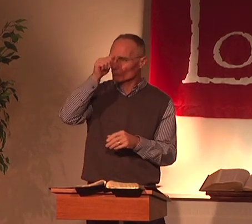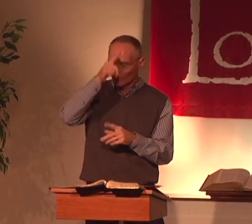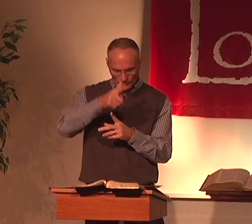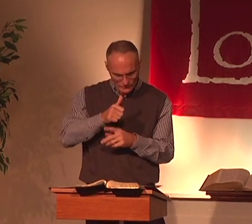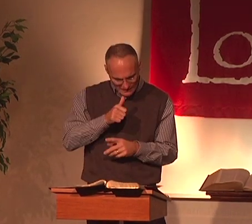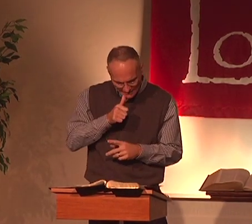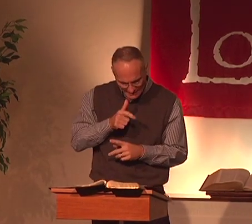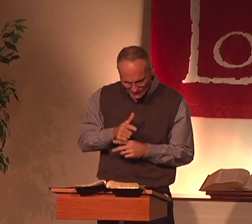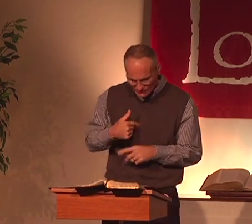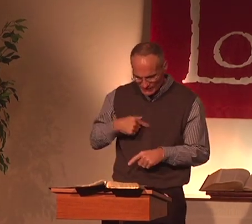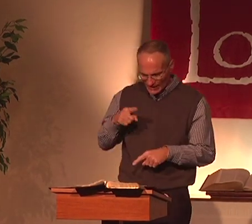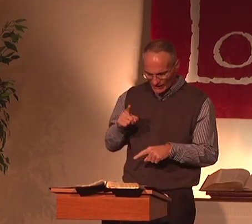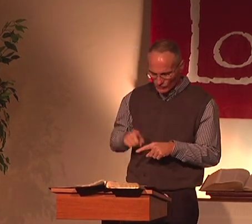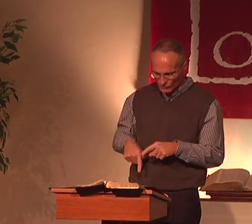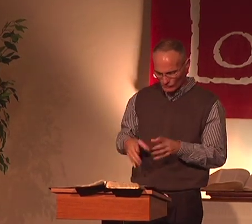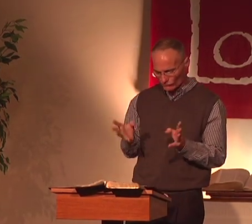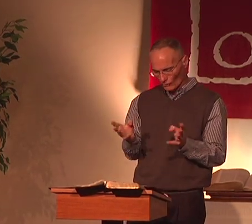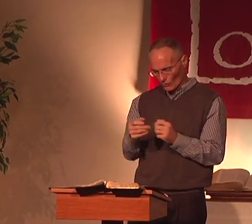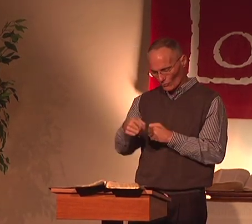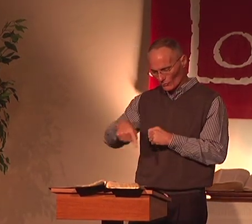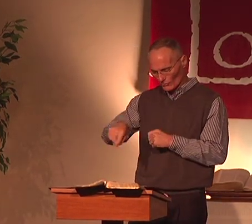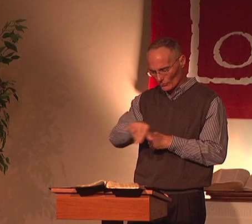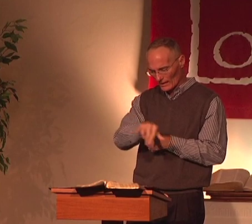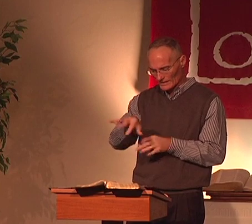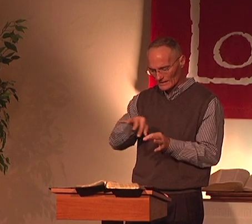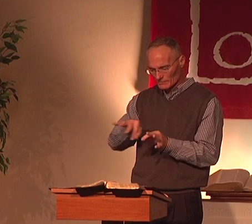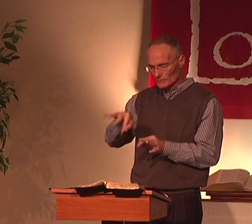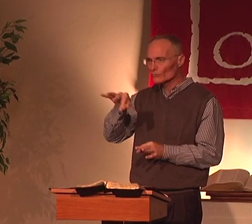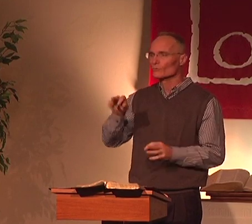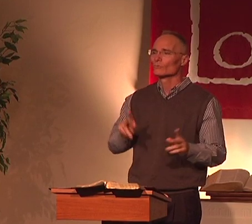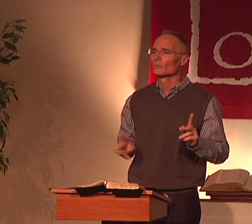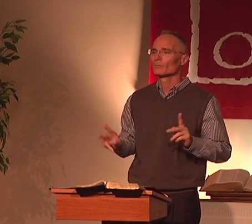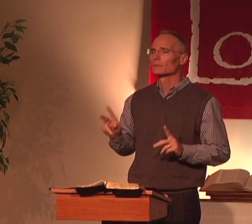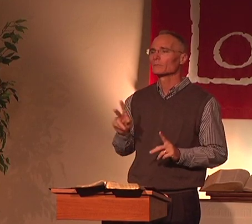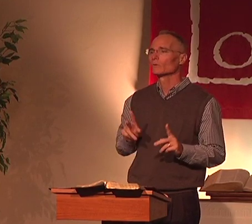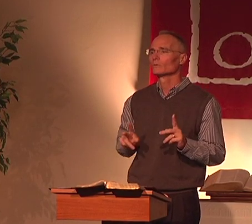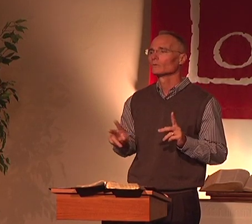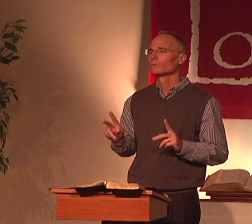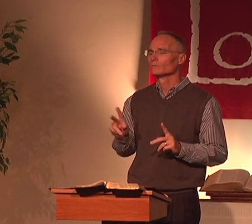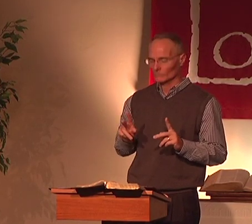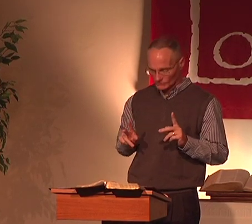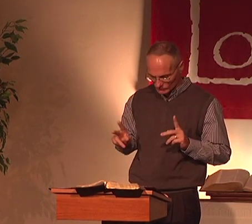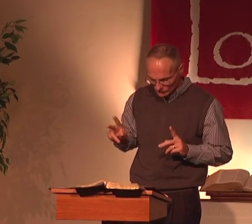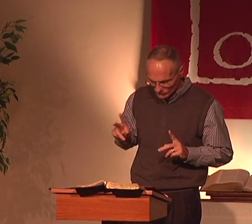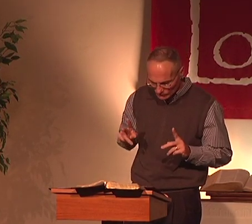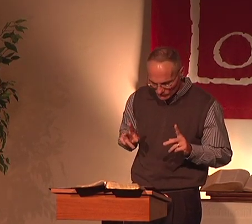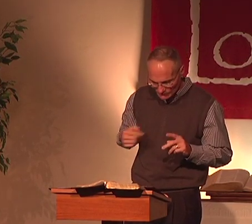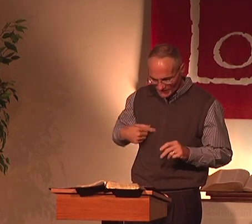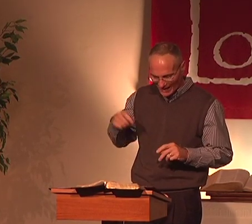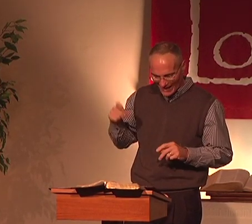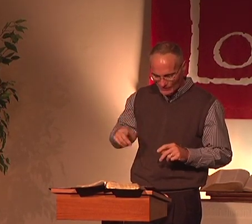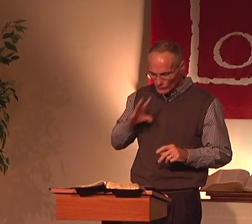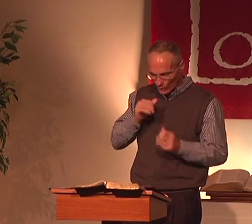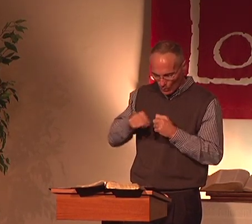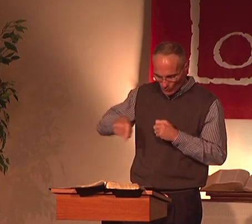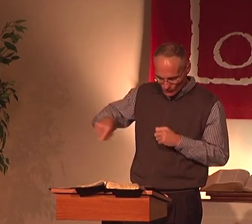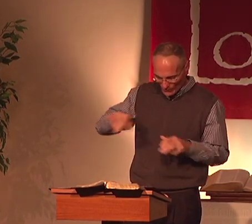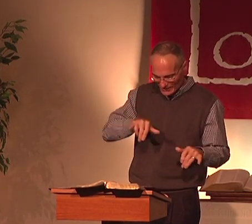Paul wrote here Brothers and sisters I couldn't talk With you As I do Spiritual people I had to